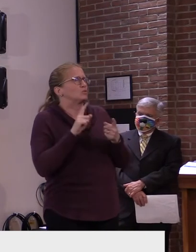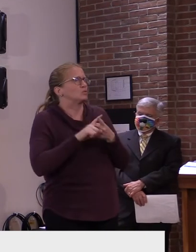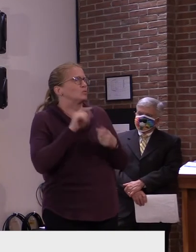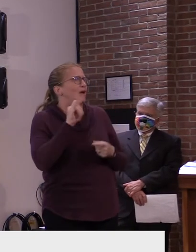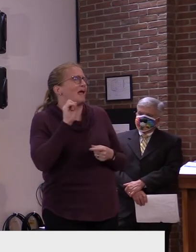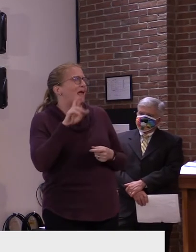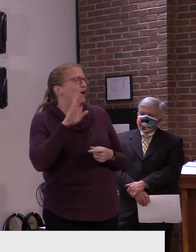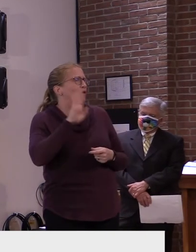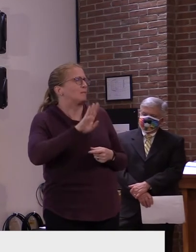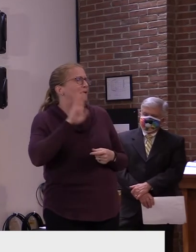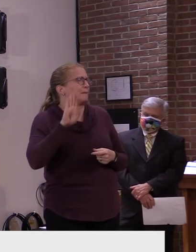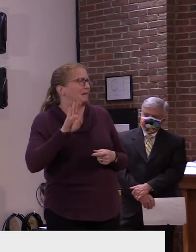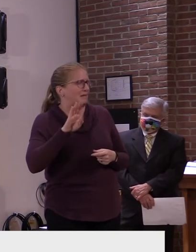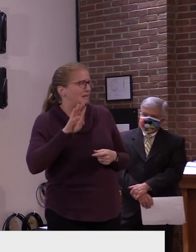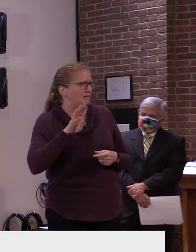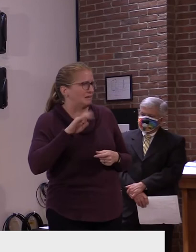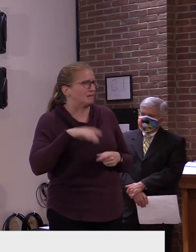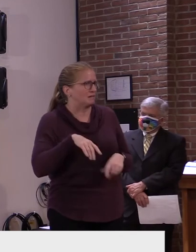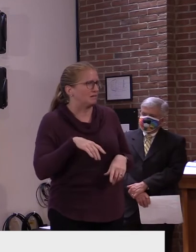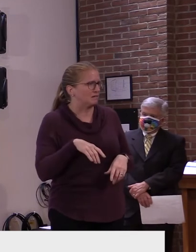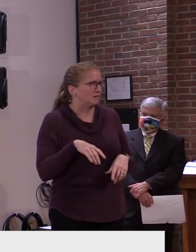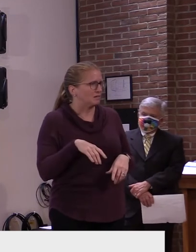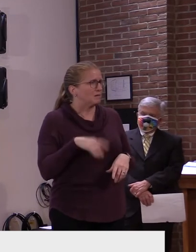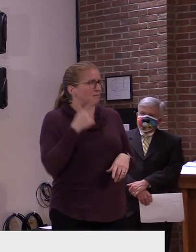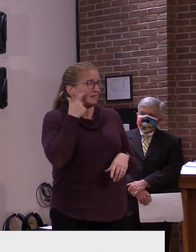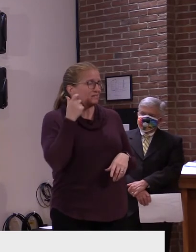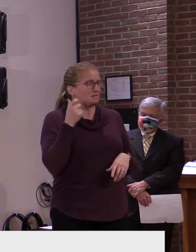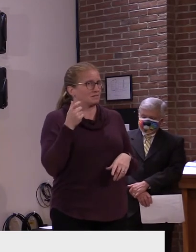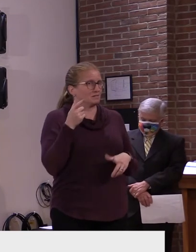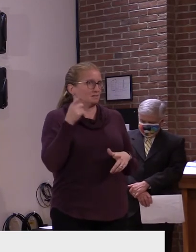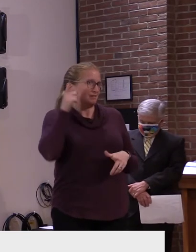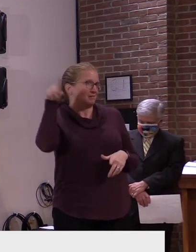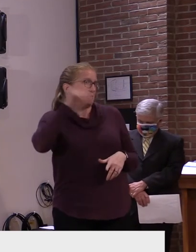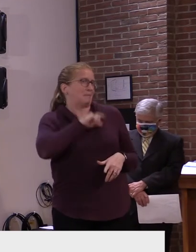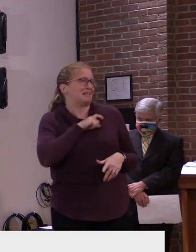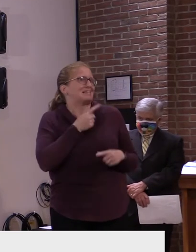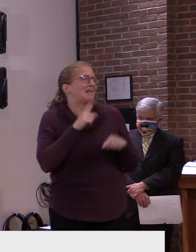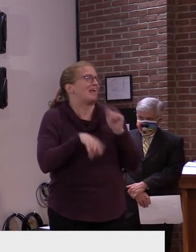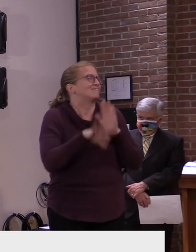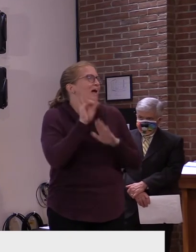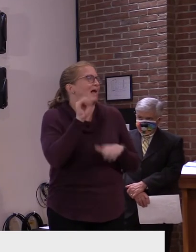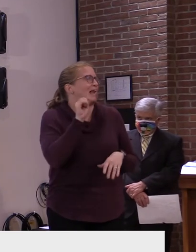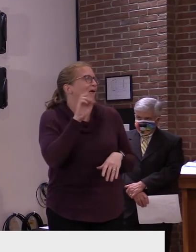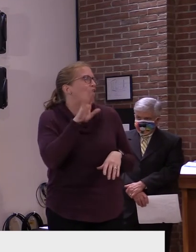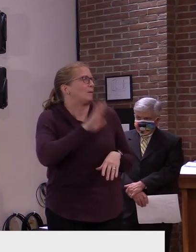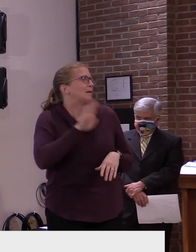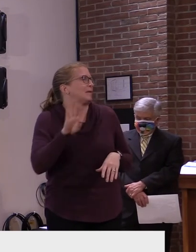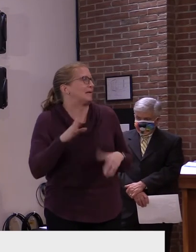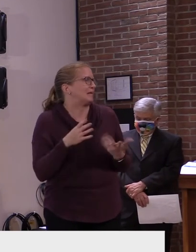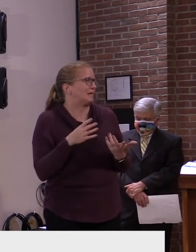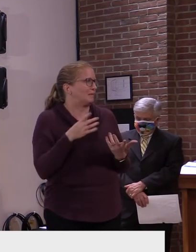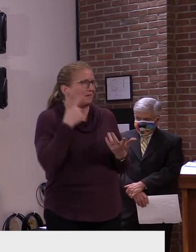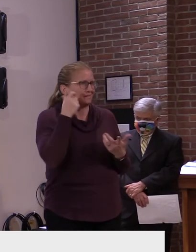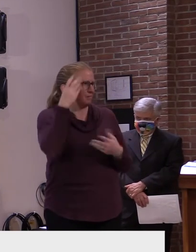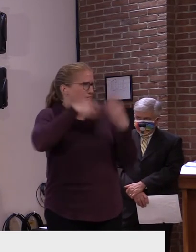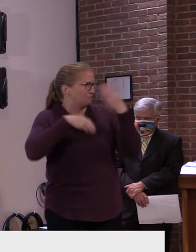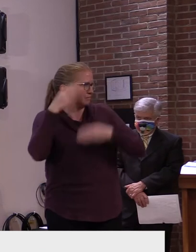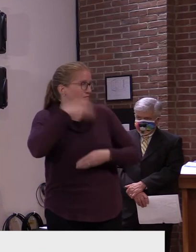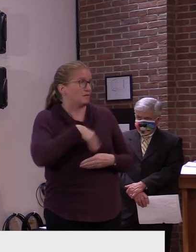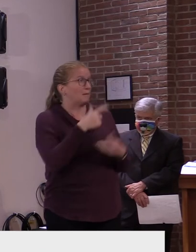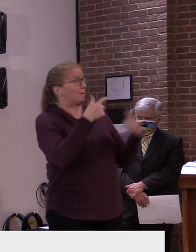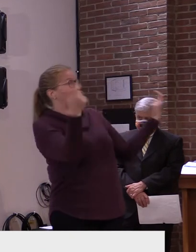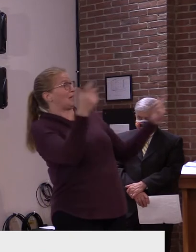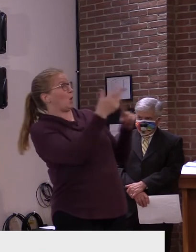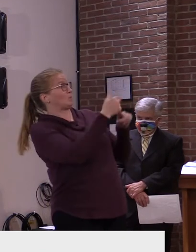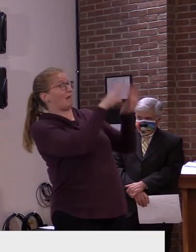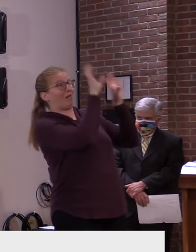hunt down uh various airbnbs but anyway those are those my two questions yeah we're first of all we're aware of the